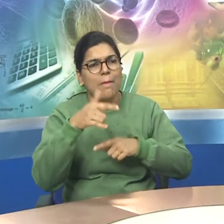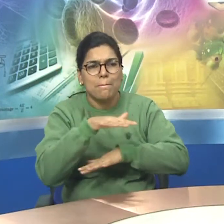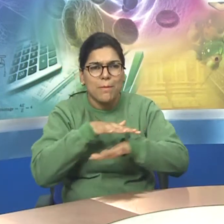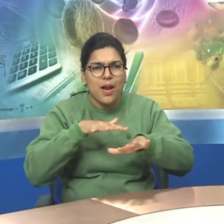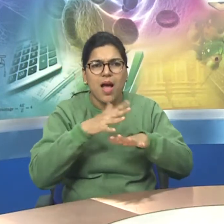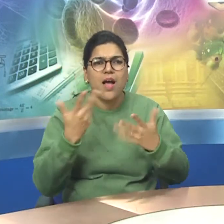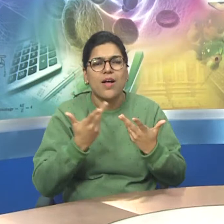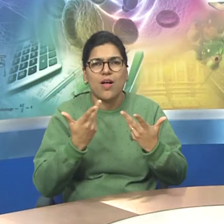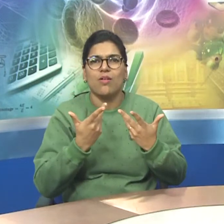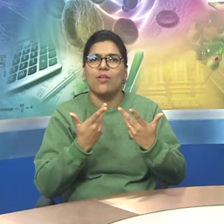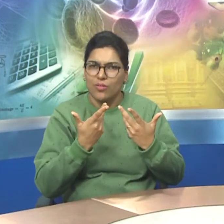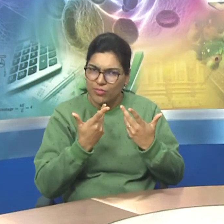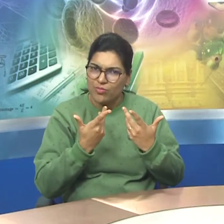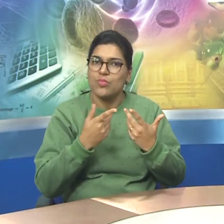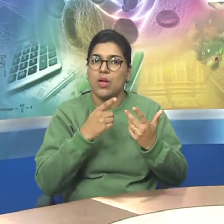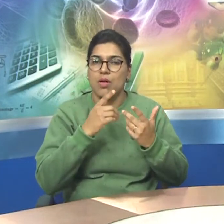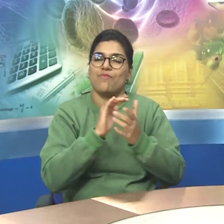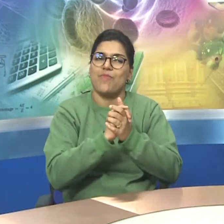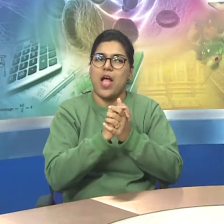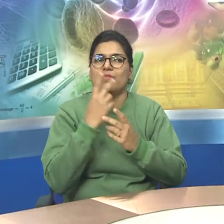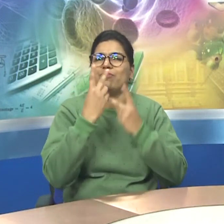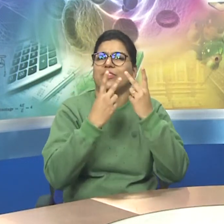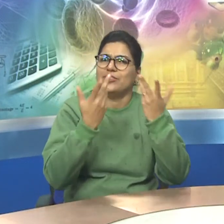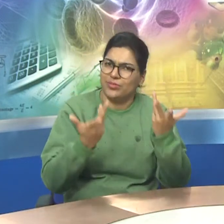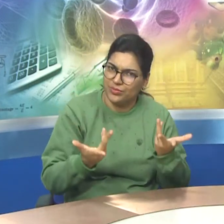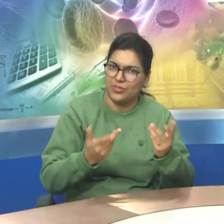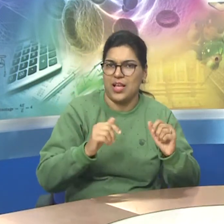move to your friend, chat, discuss.